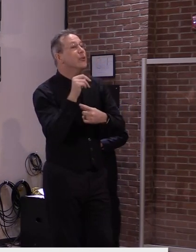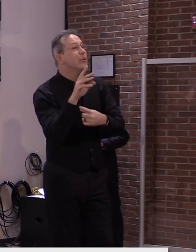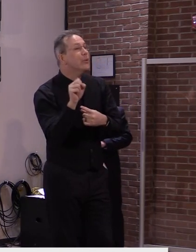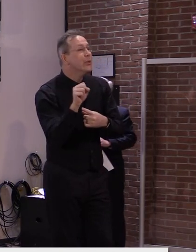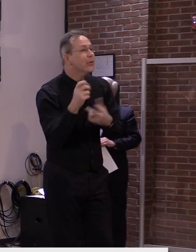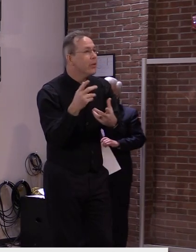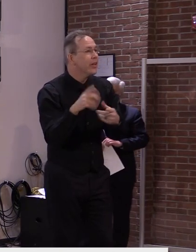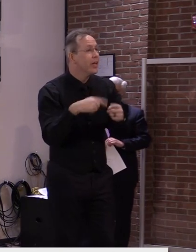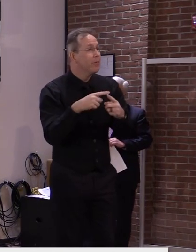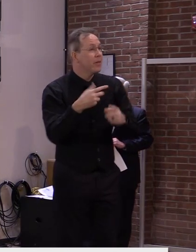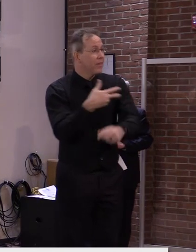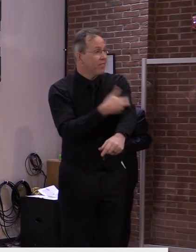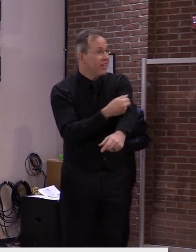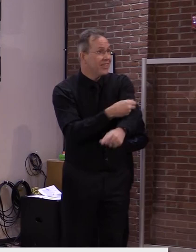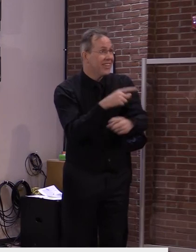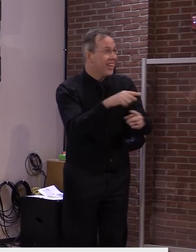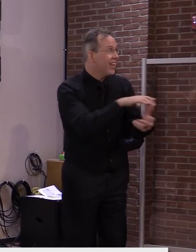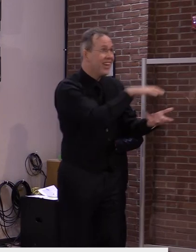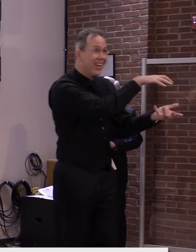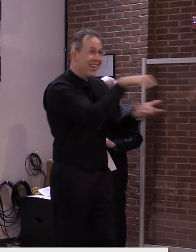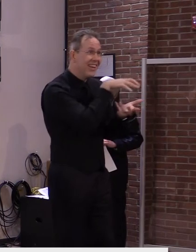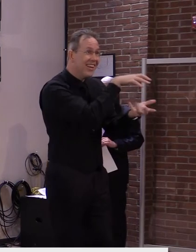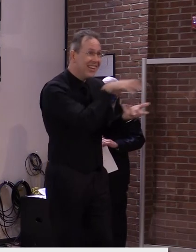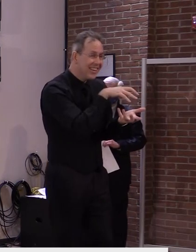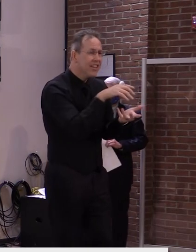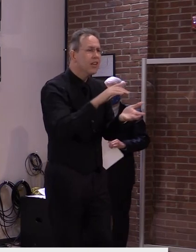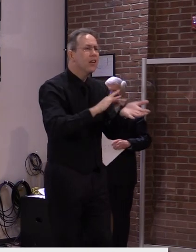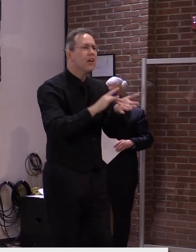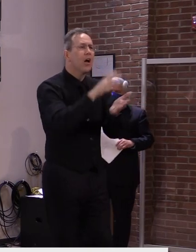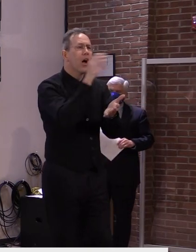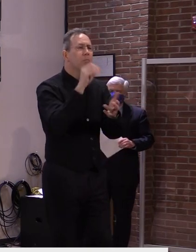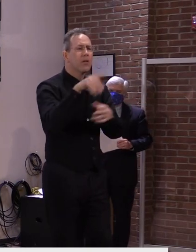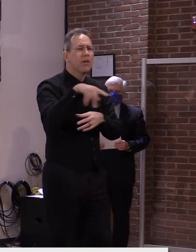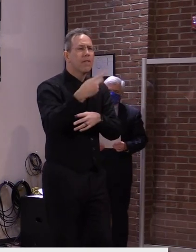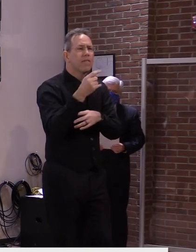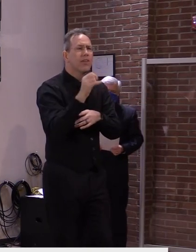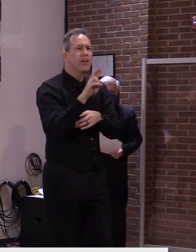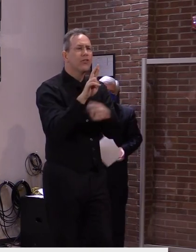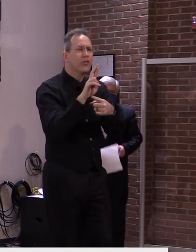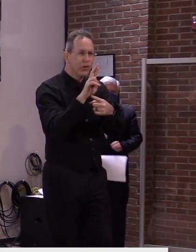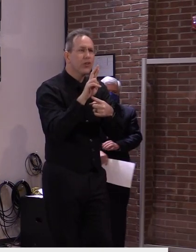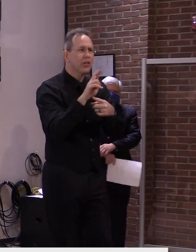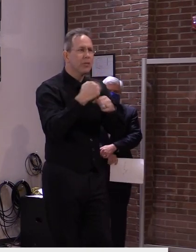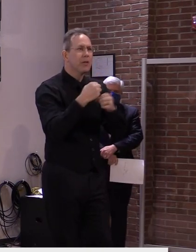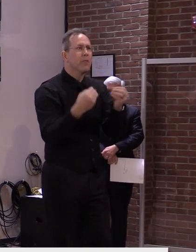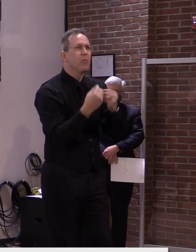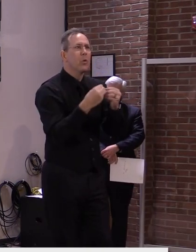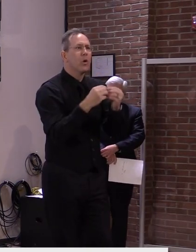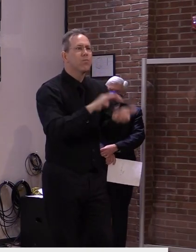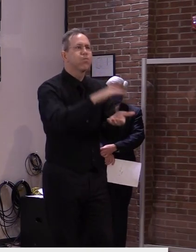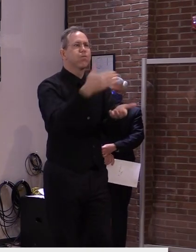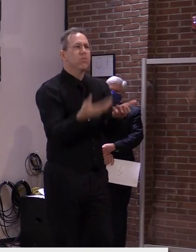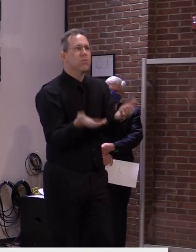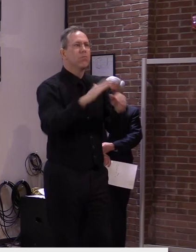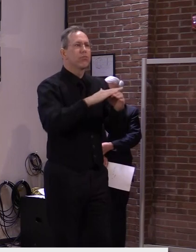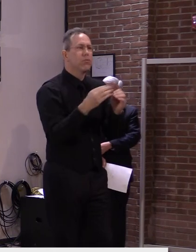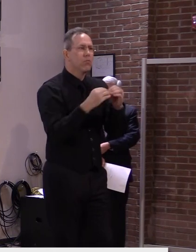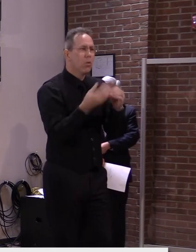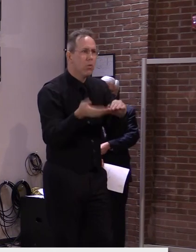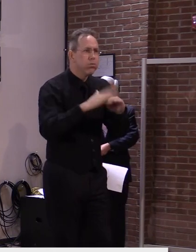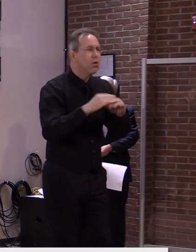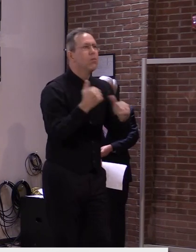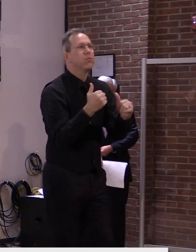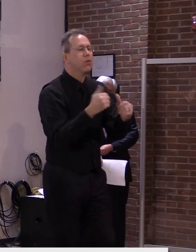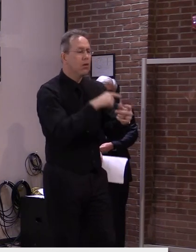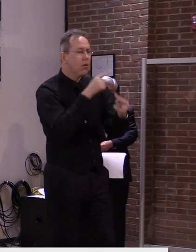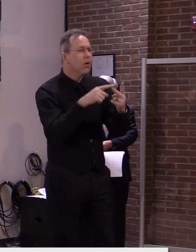including increased production from Pfizer, as well as the emergency approval of Johnson & Johnson, likely to happen in the coming